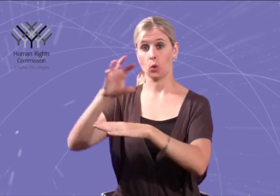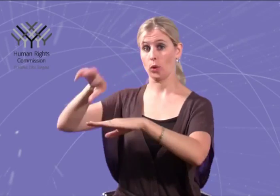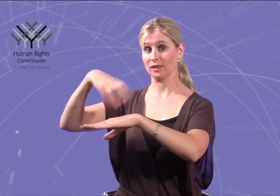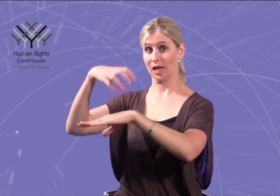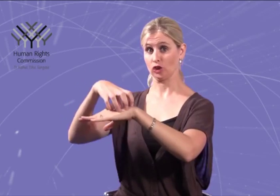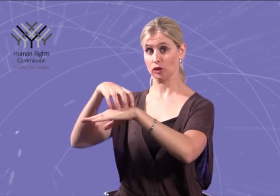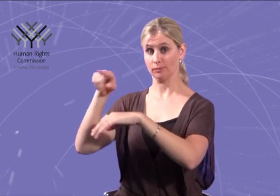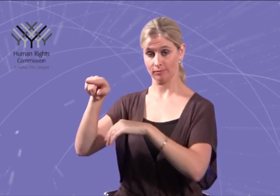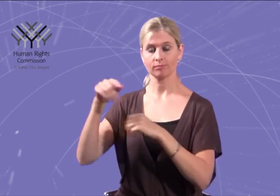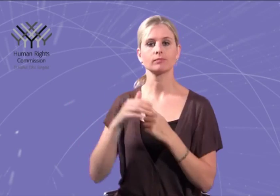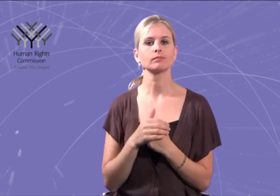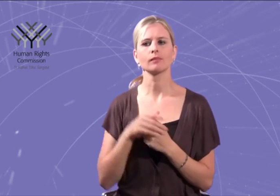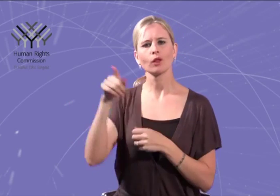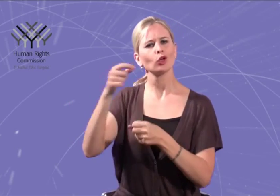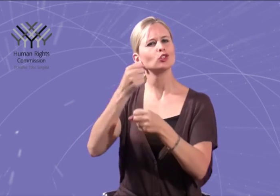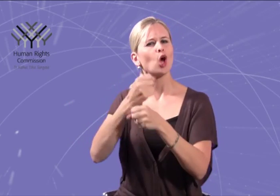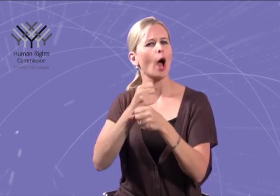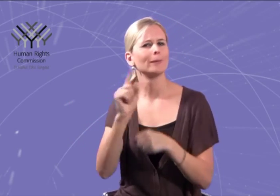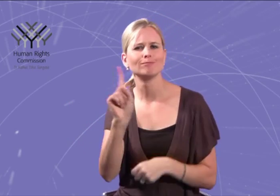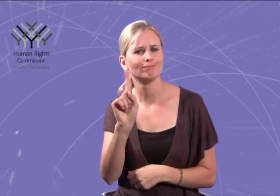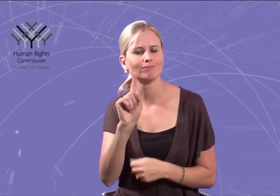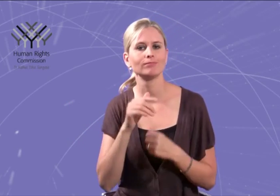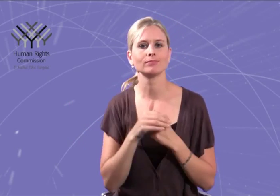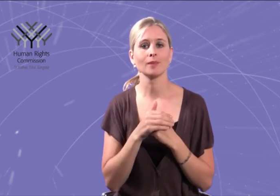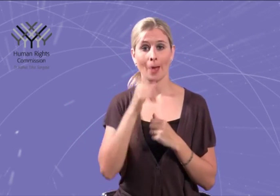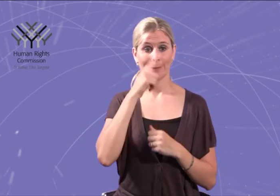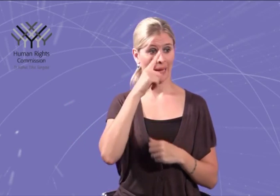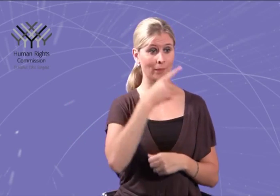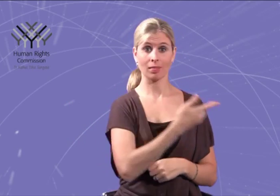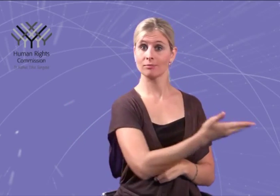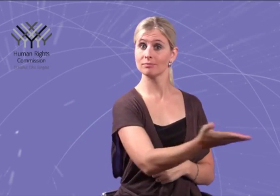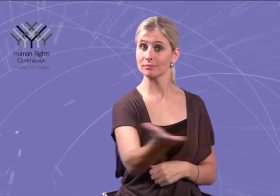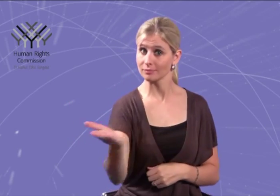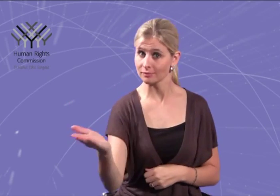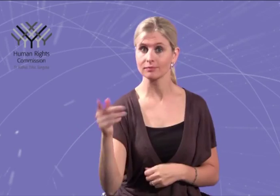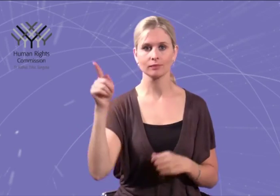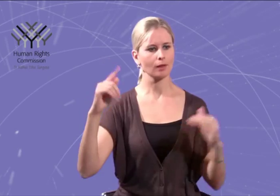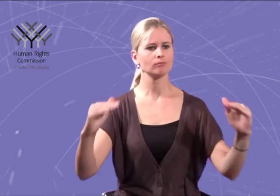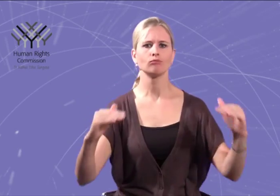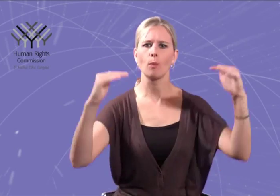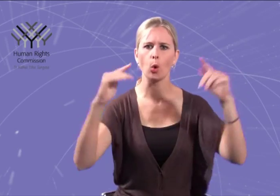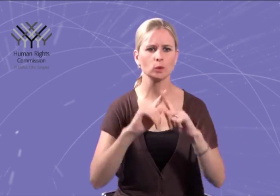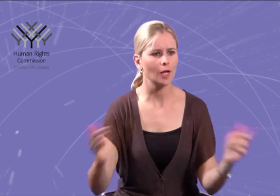Zealand's independent human rights organisation. The Commission's work is to